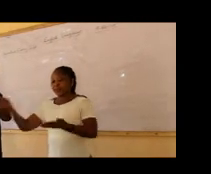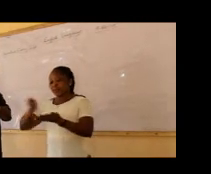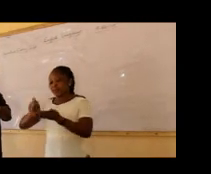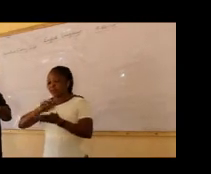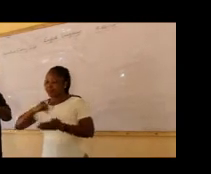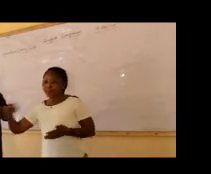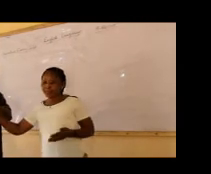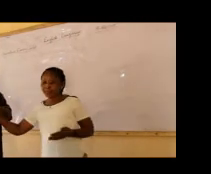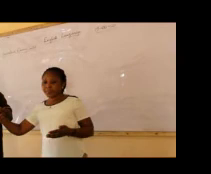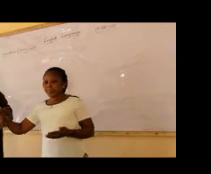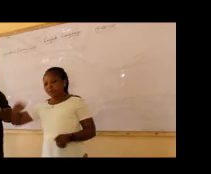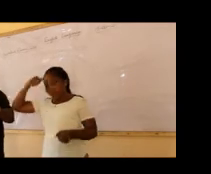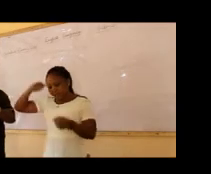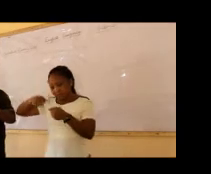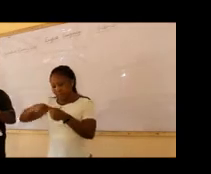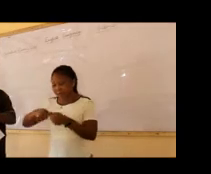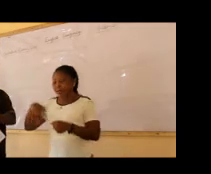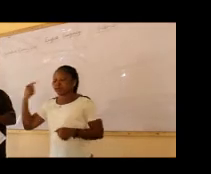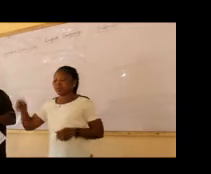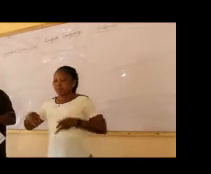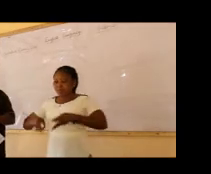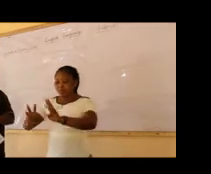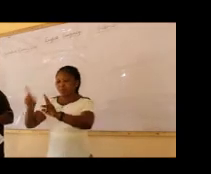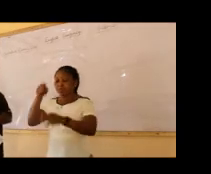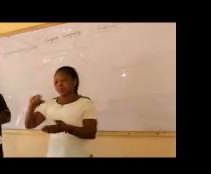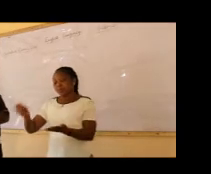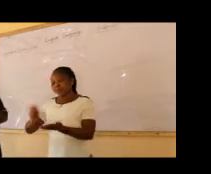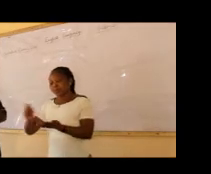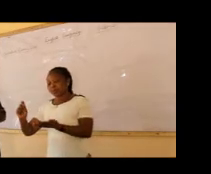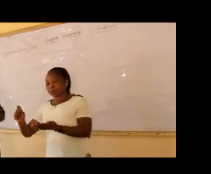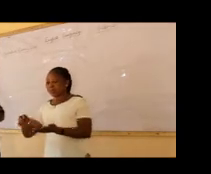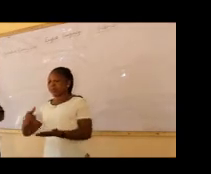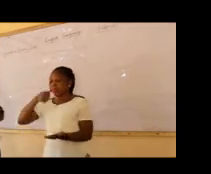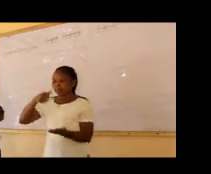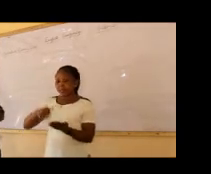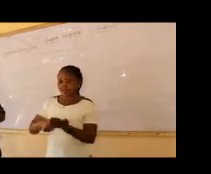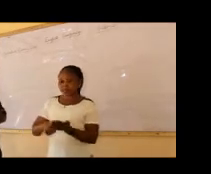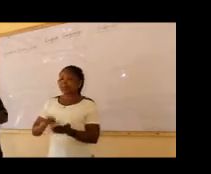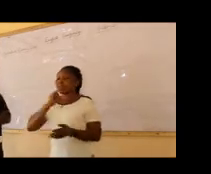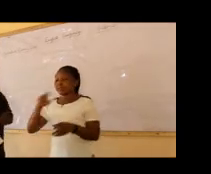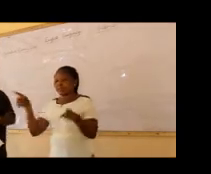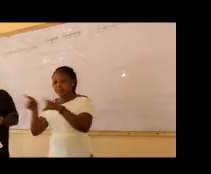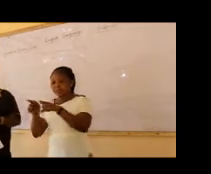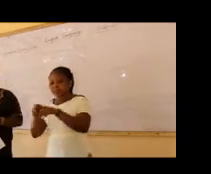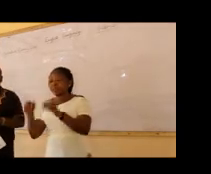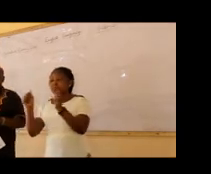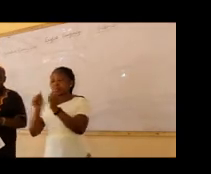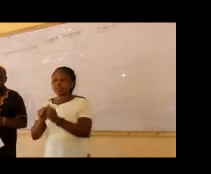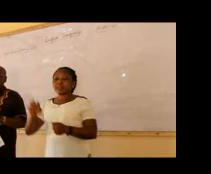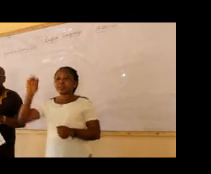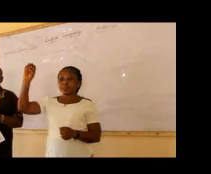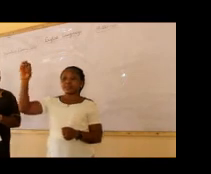you write letter writing. The difference is that the letter writing has